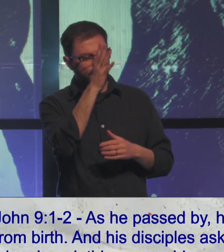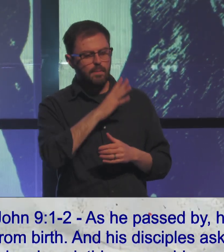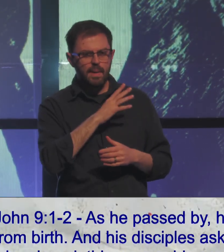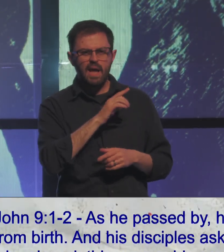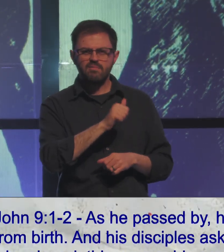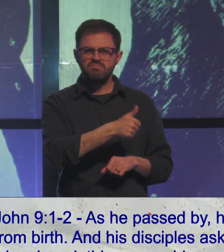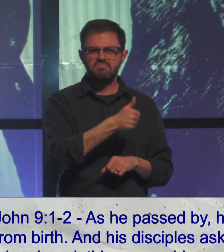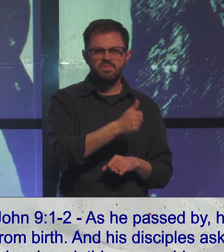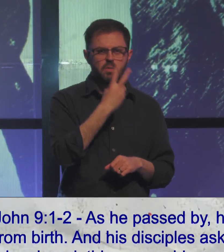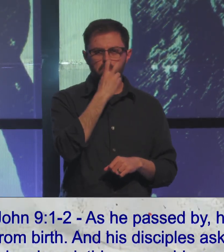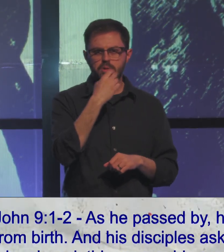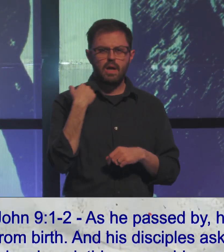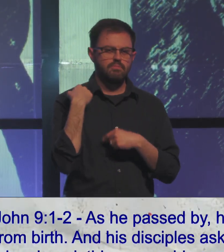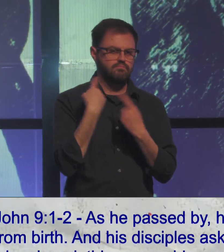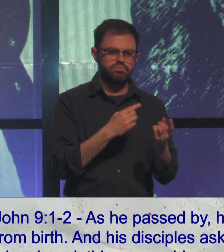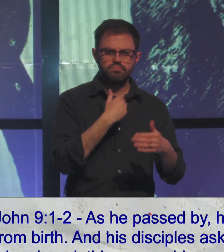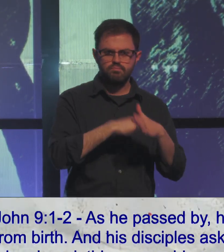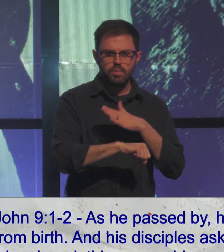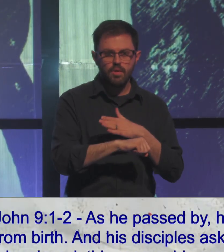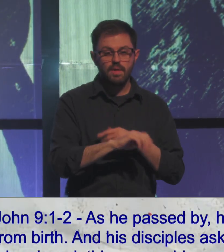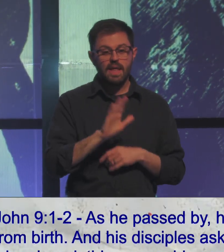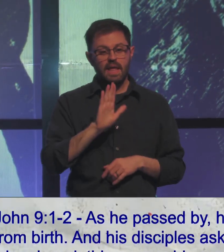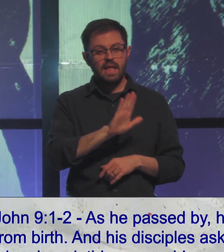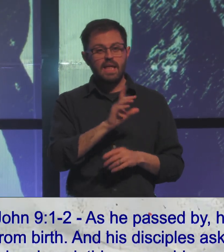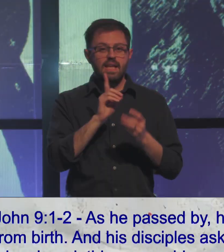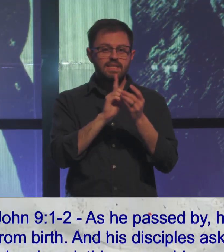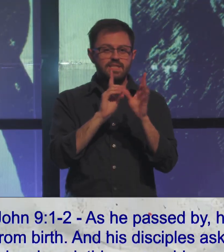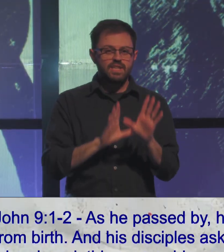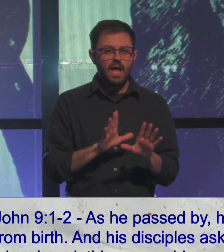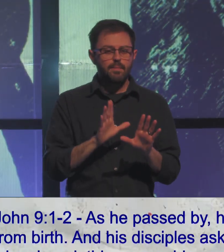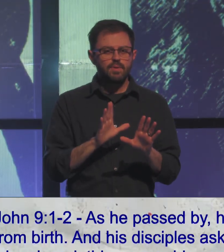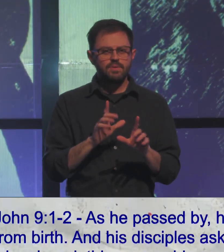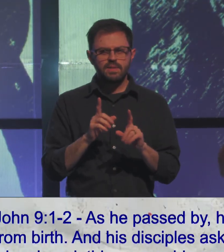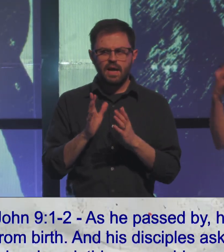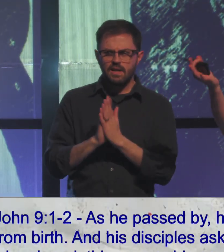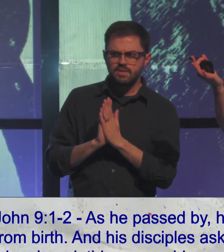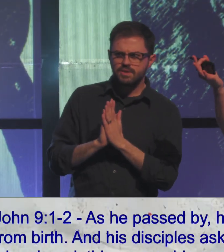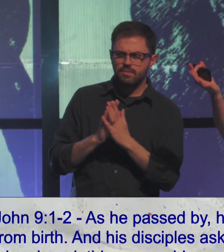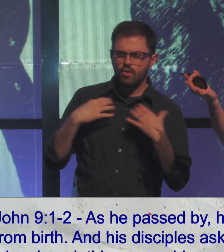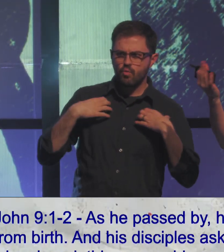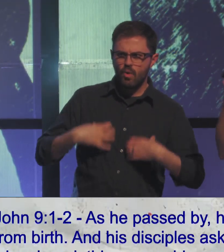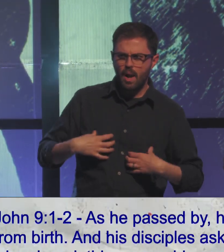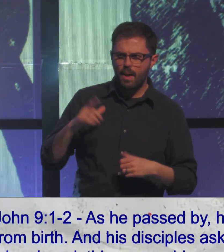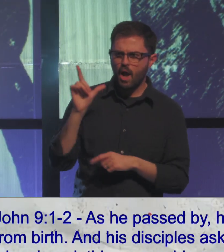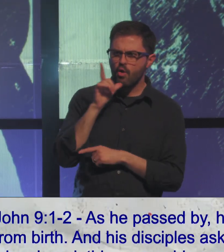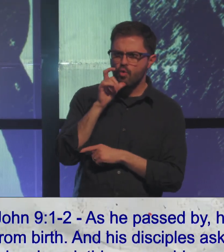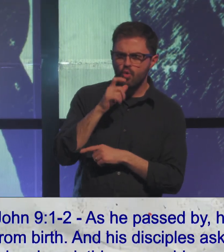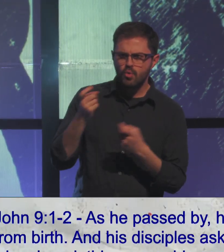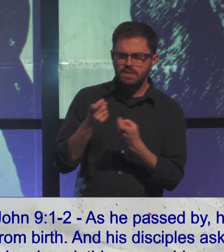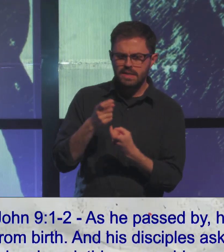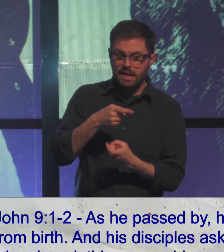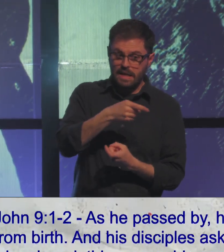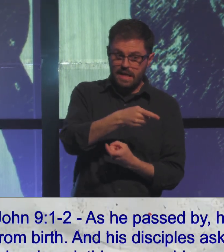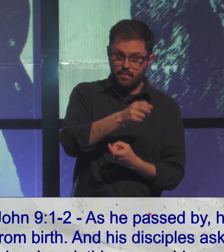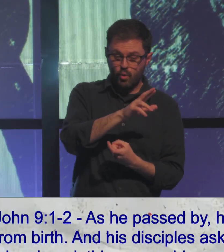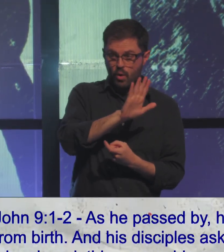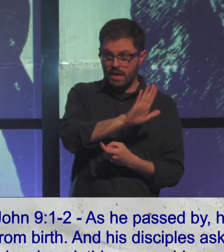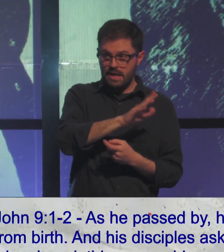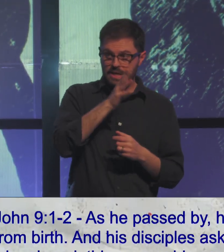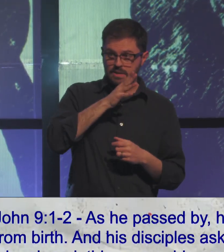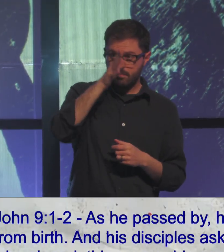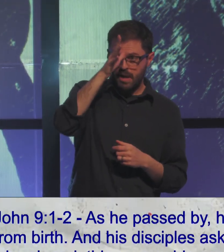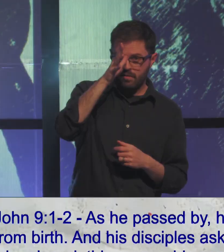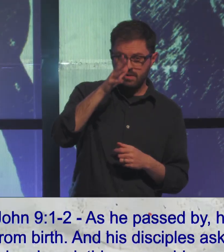and his disciples asked him, Rabbi, who sinned, this man or his parents, that he